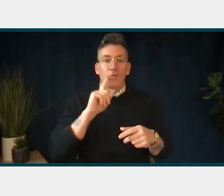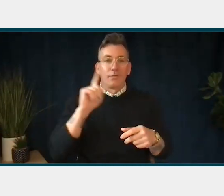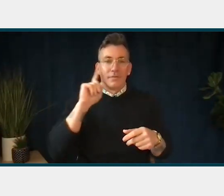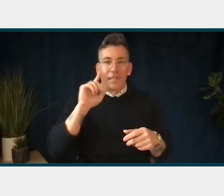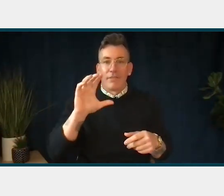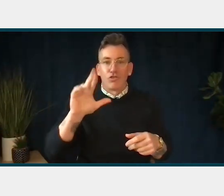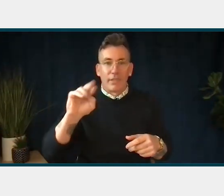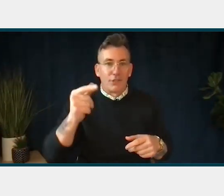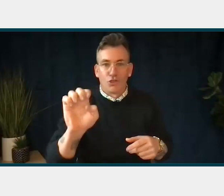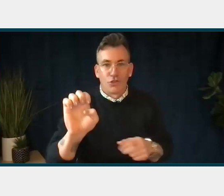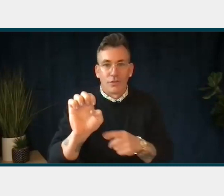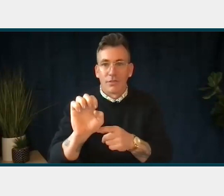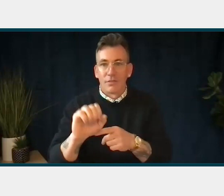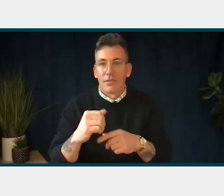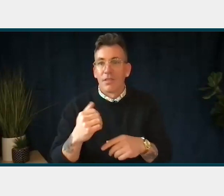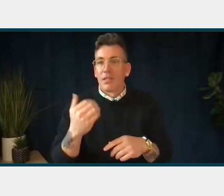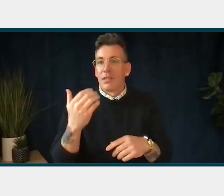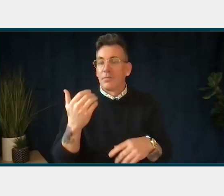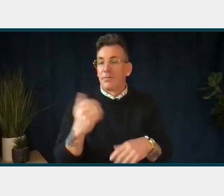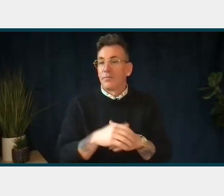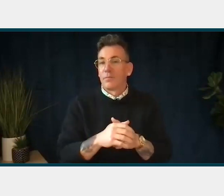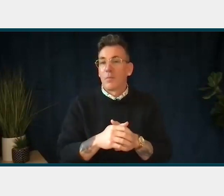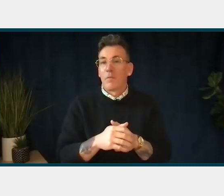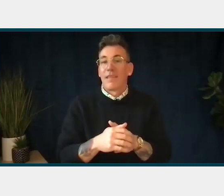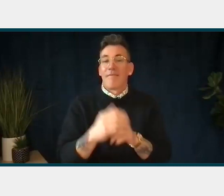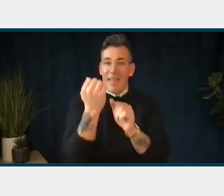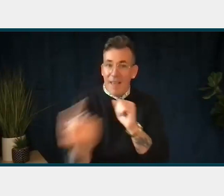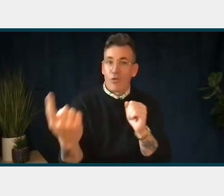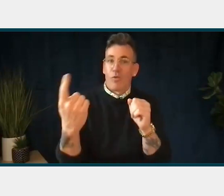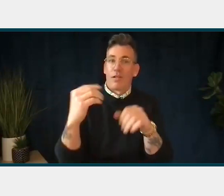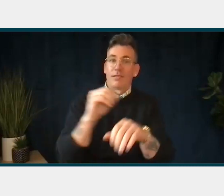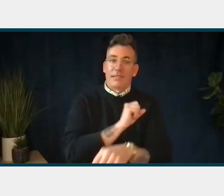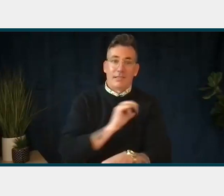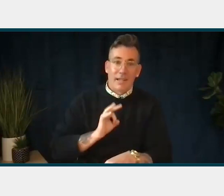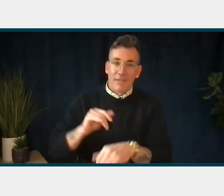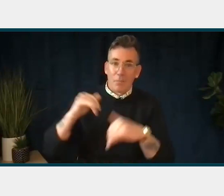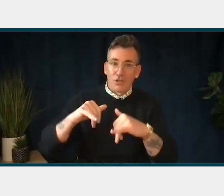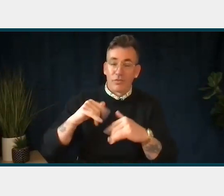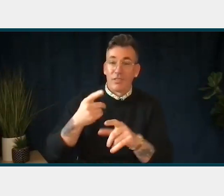deaf everything. And there's no place for deaf cringe.